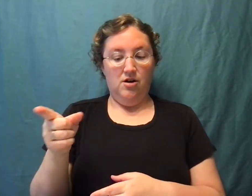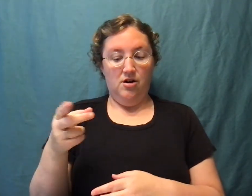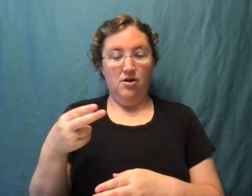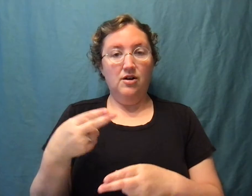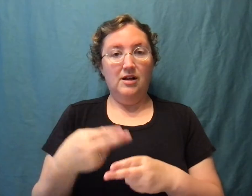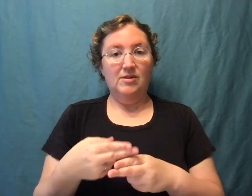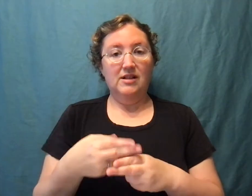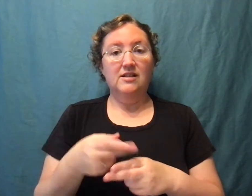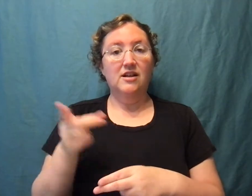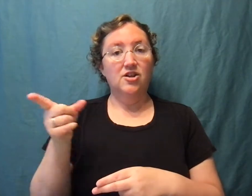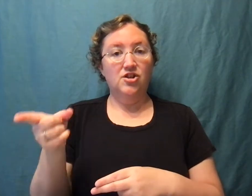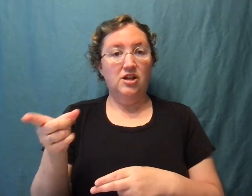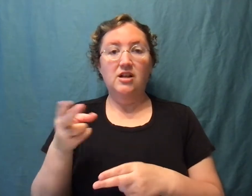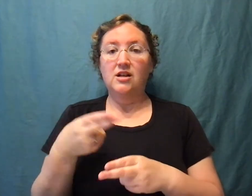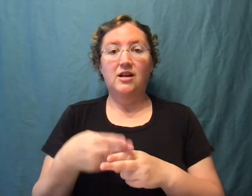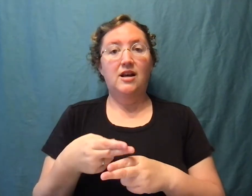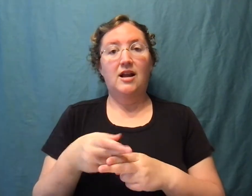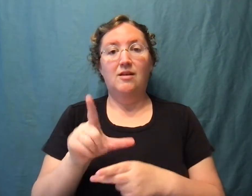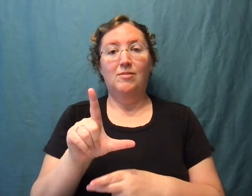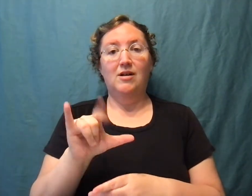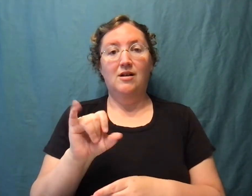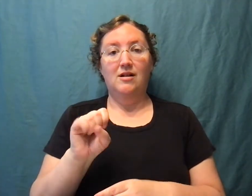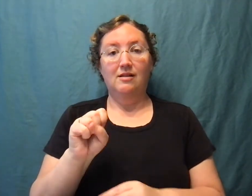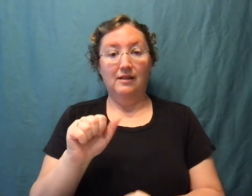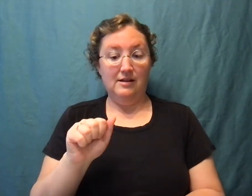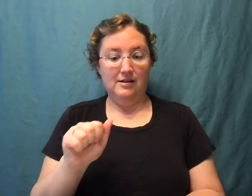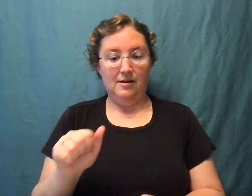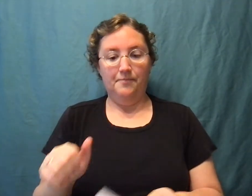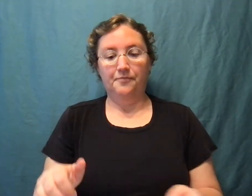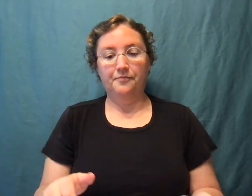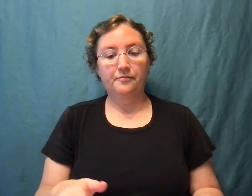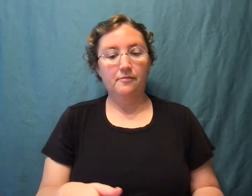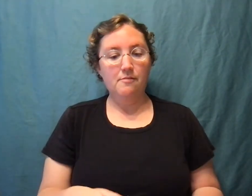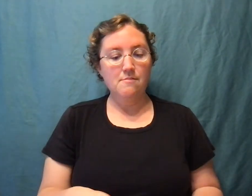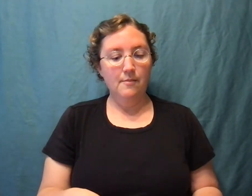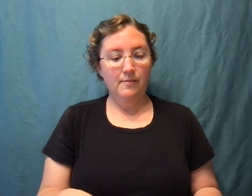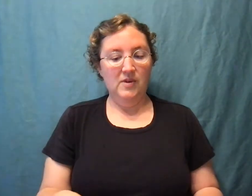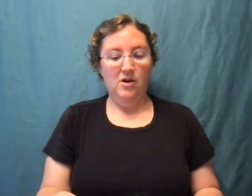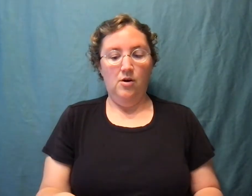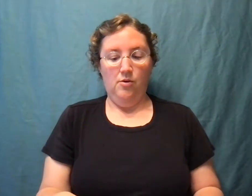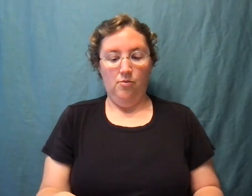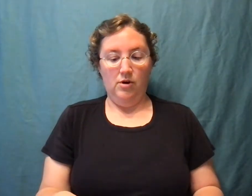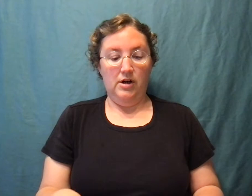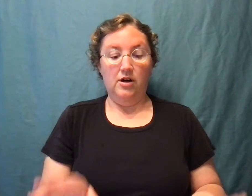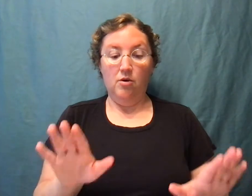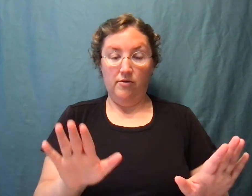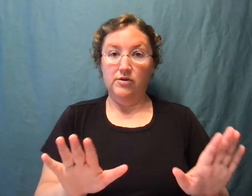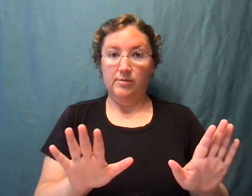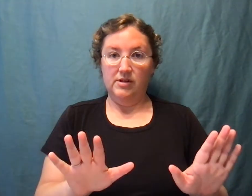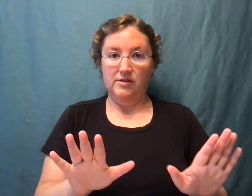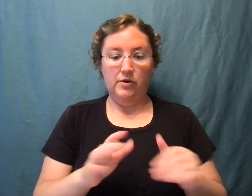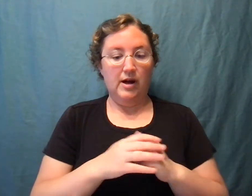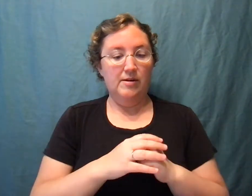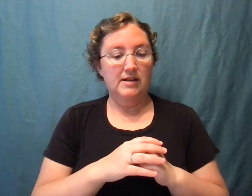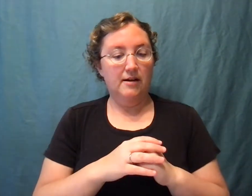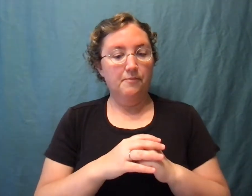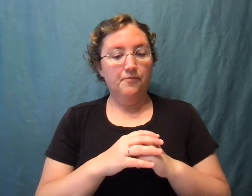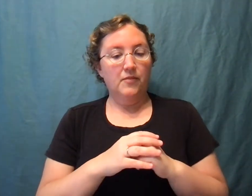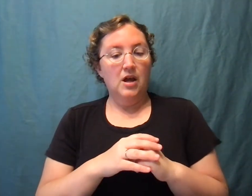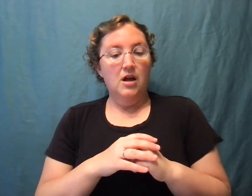Her name is Lisa. She name Lisa. We're going to go over some of this vocab in a second.